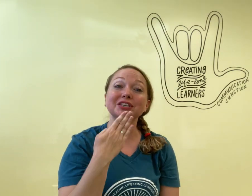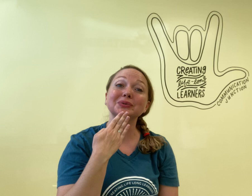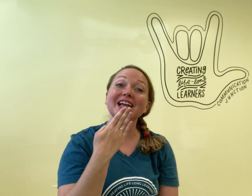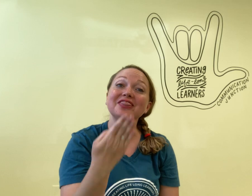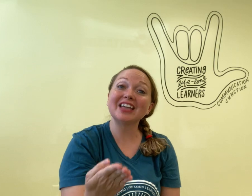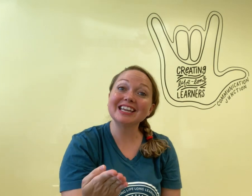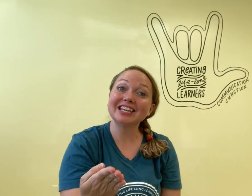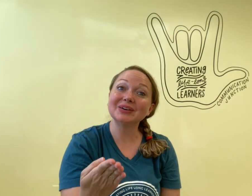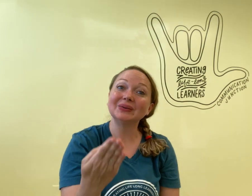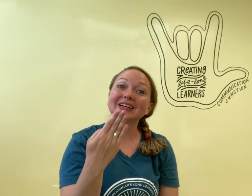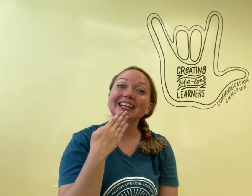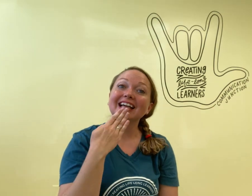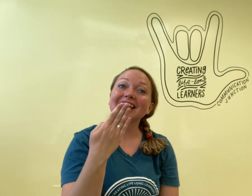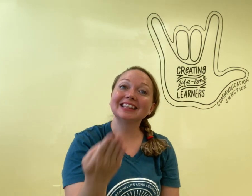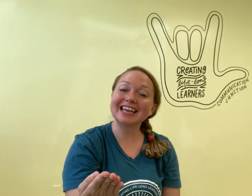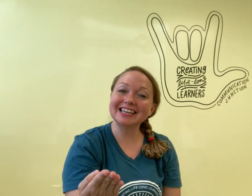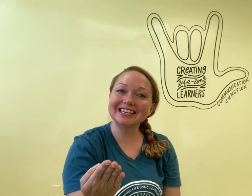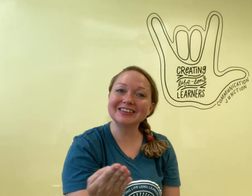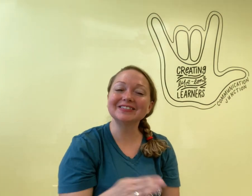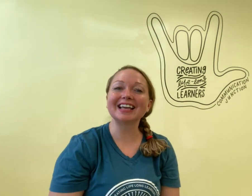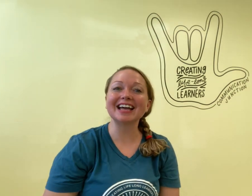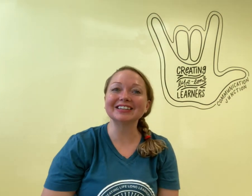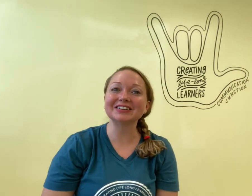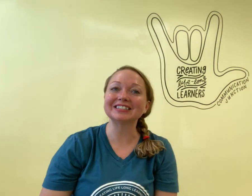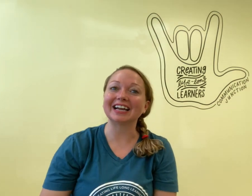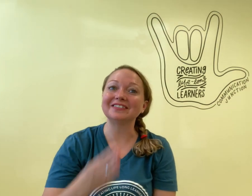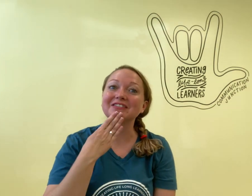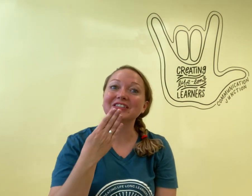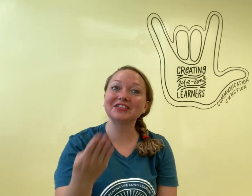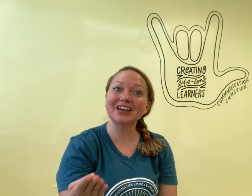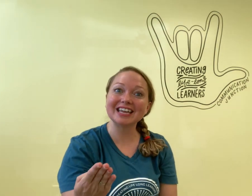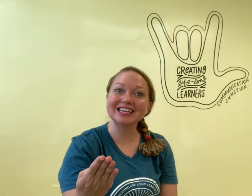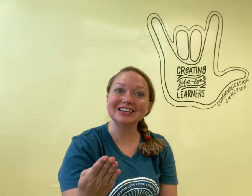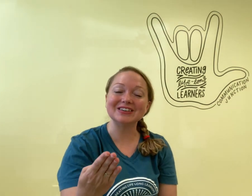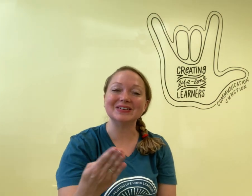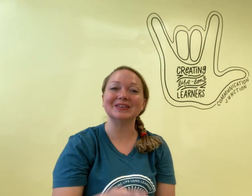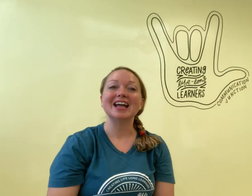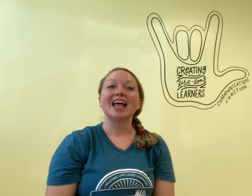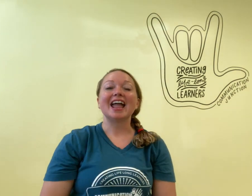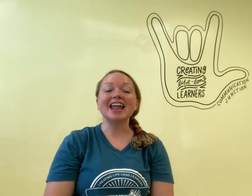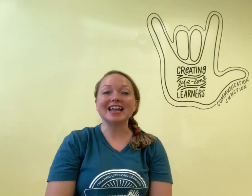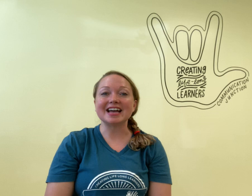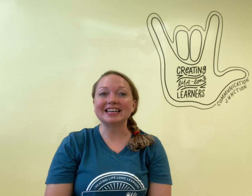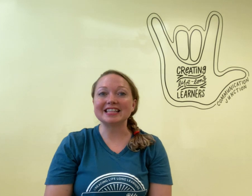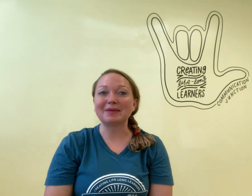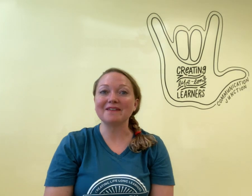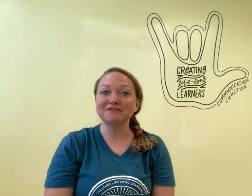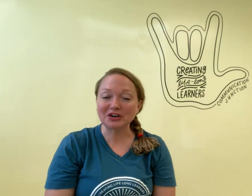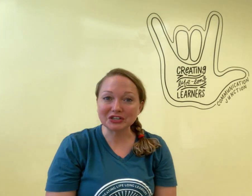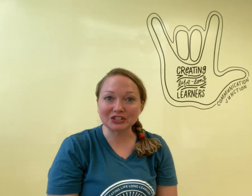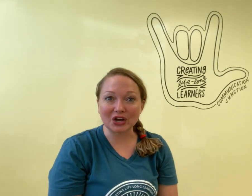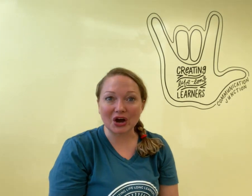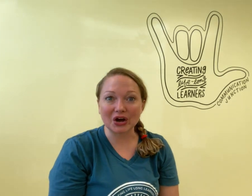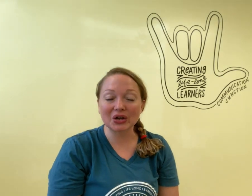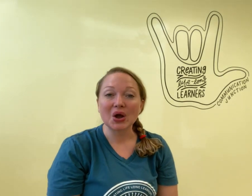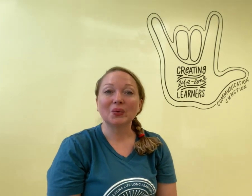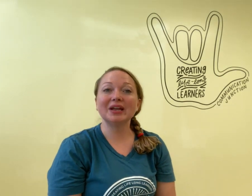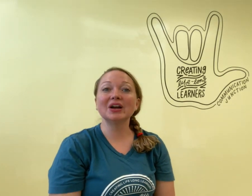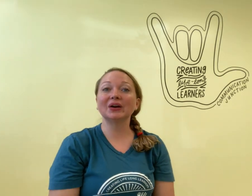say thank you. Thank you. That is our sign for thank you. And in my first song, we are going